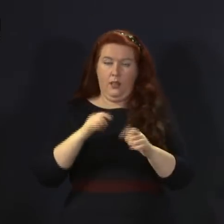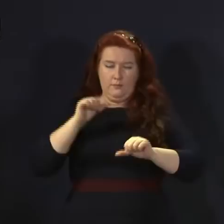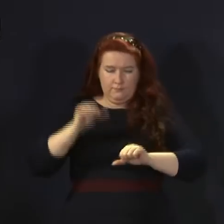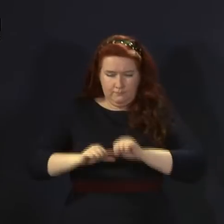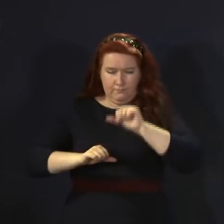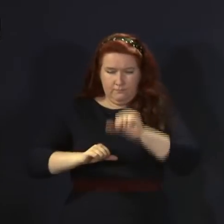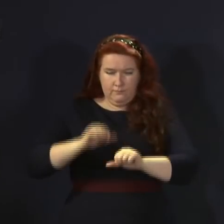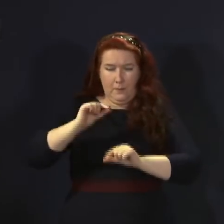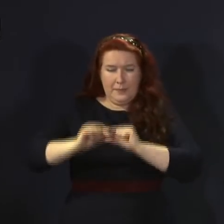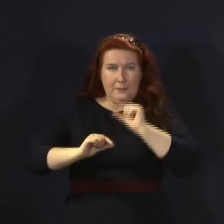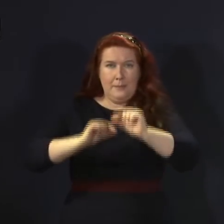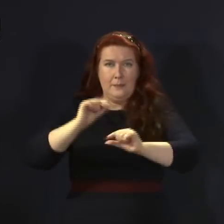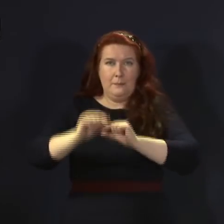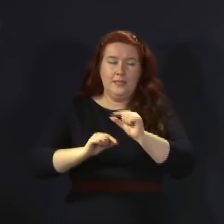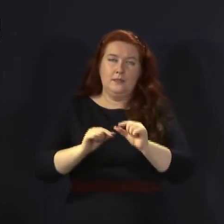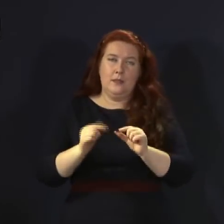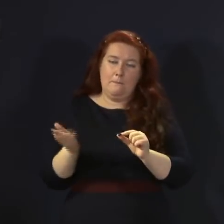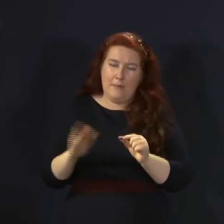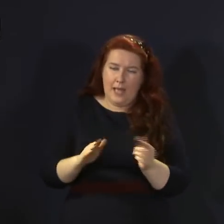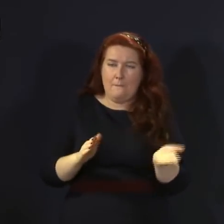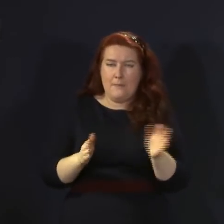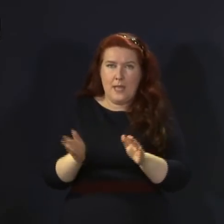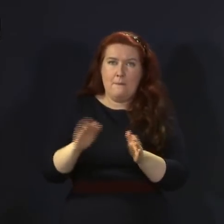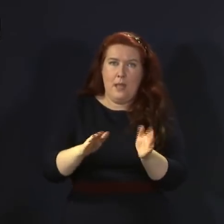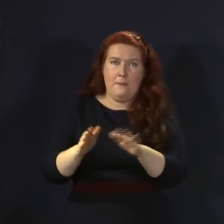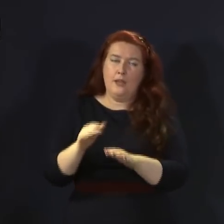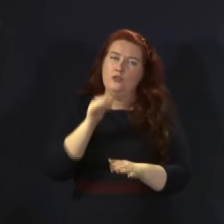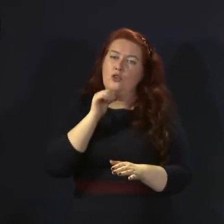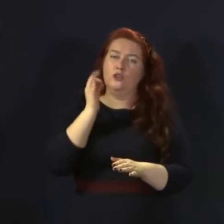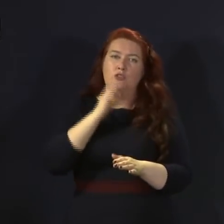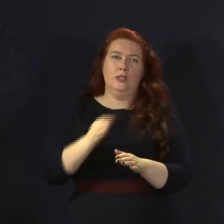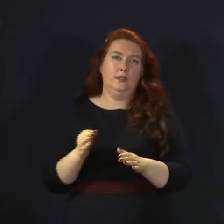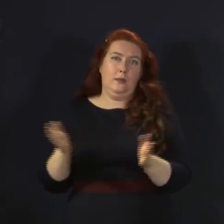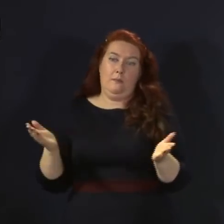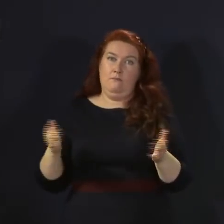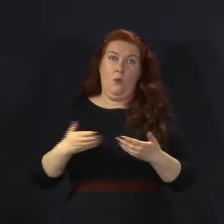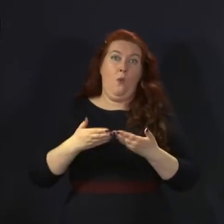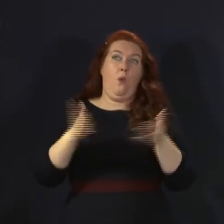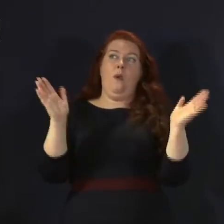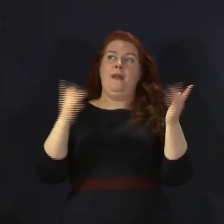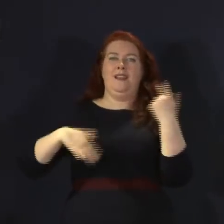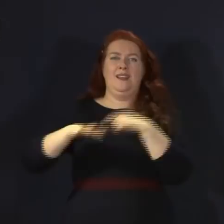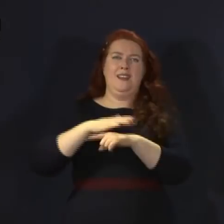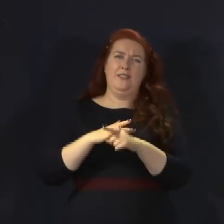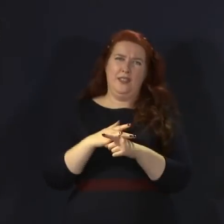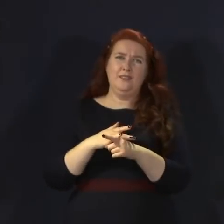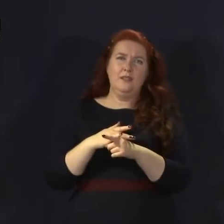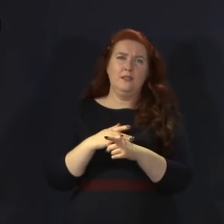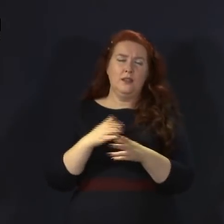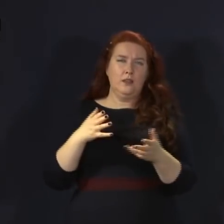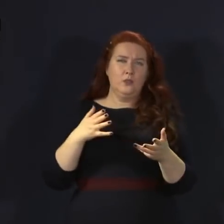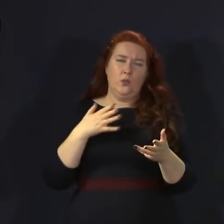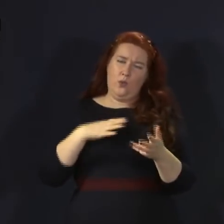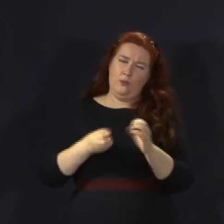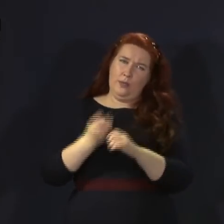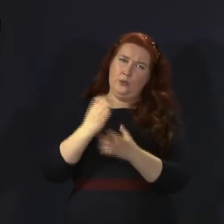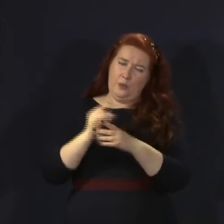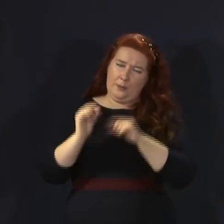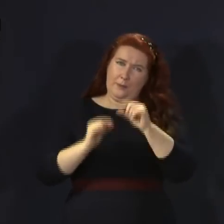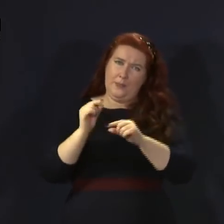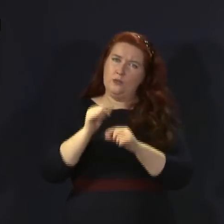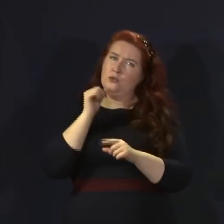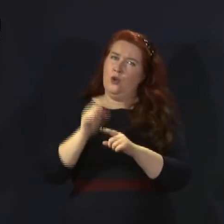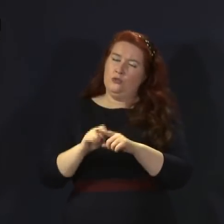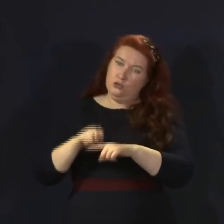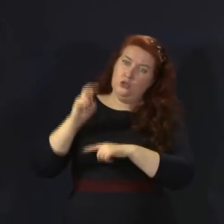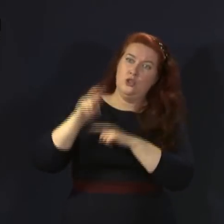step, and not starting to run before we've established that we're able to walk safely. So I know it's frustrating